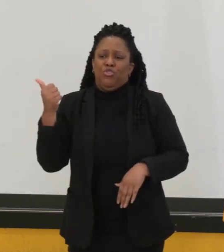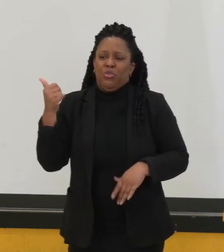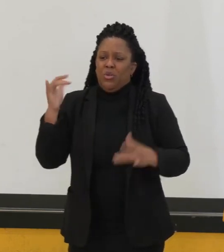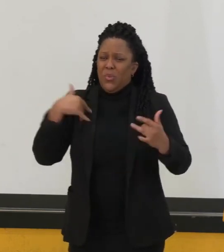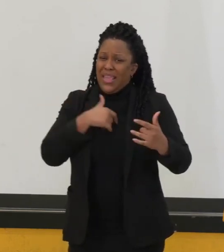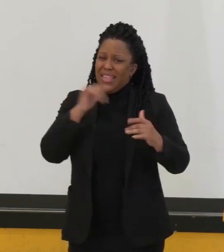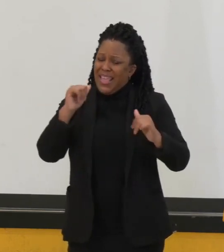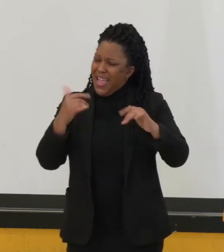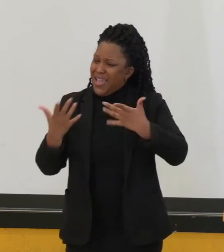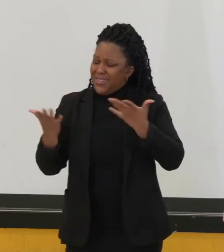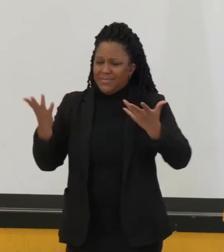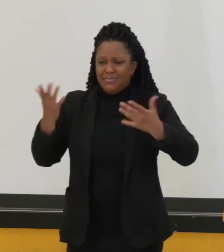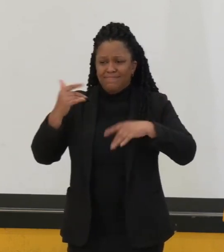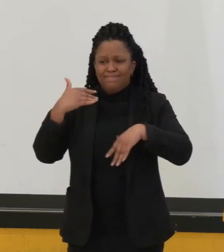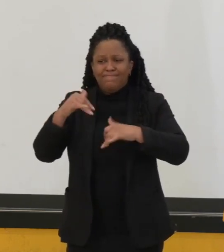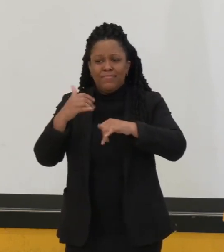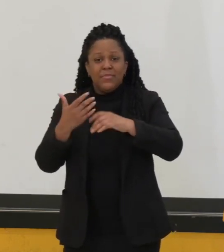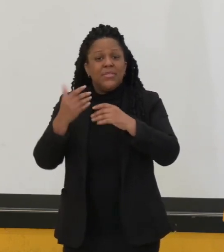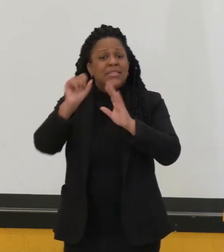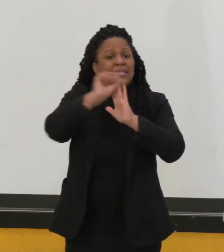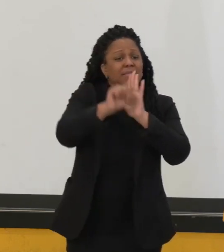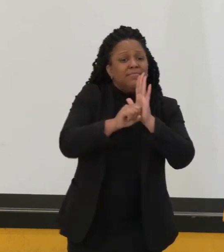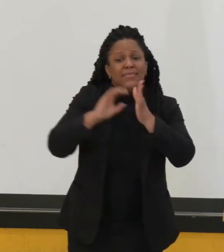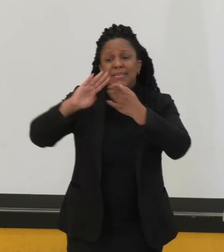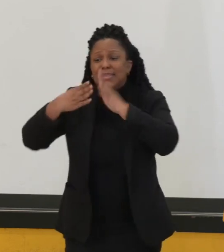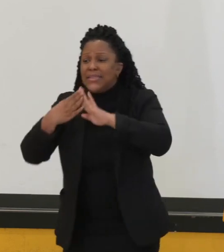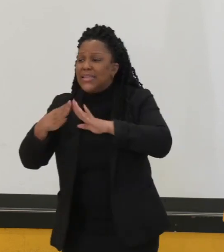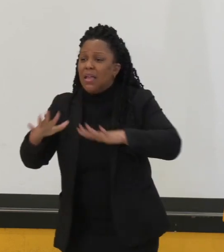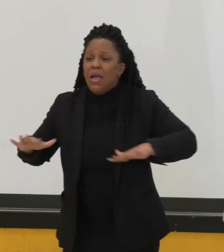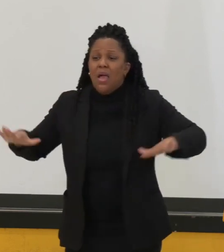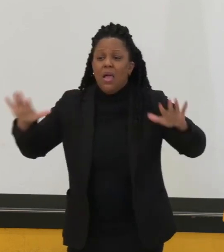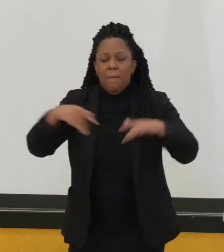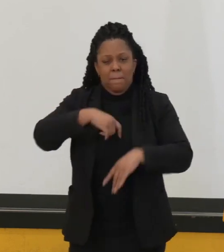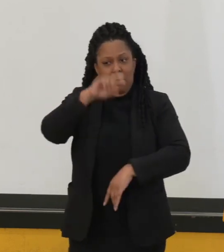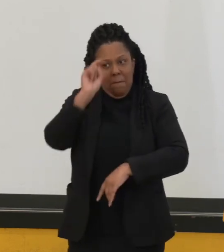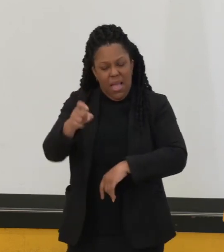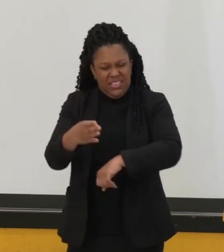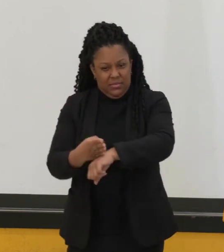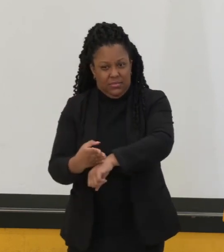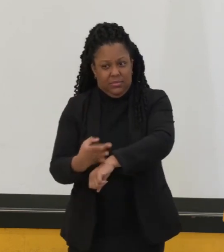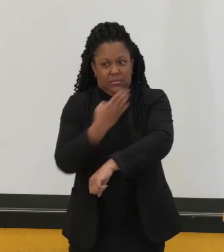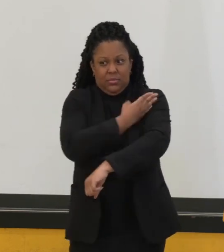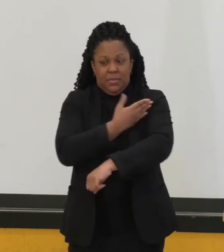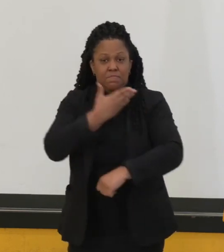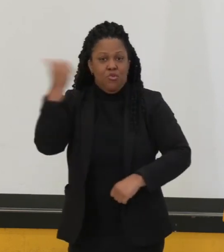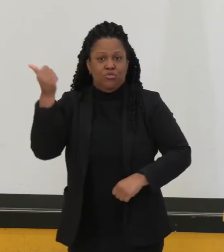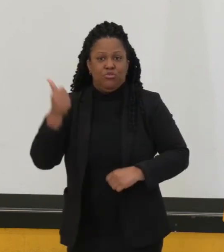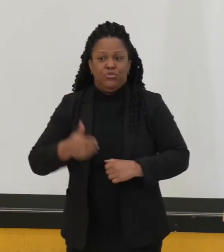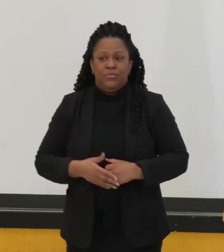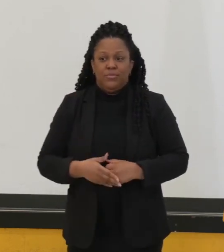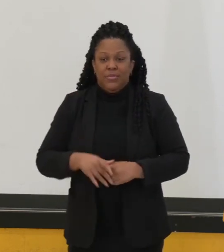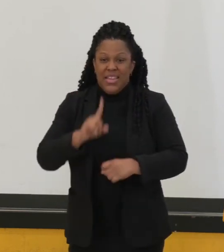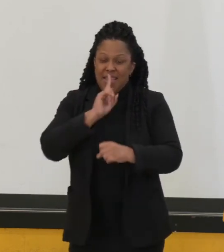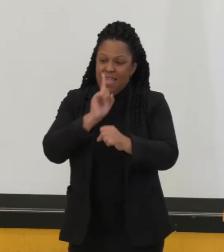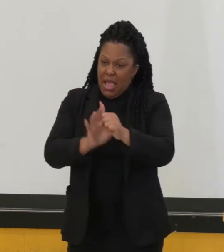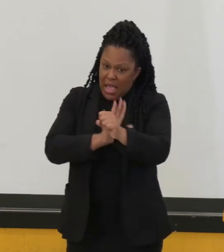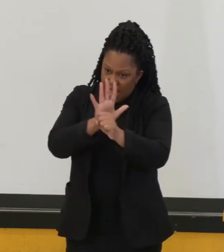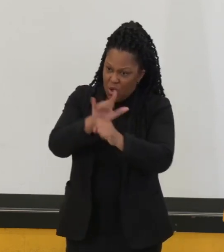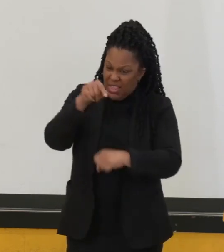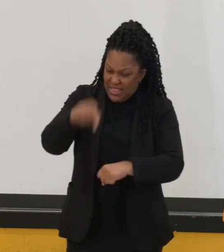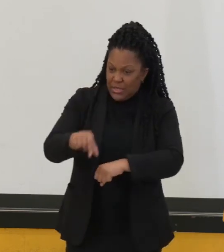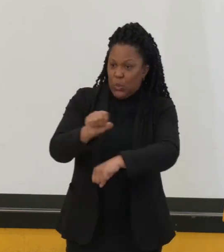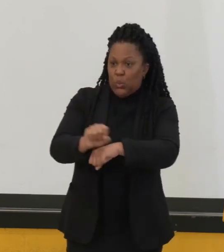require all of us united in purpose, and then ultimately dedicated to the work ahead. And with